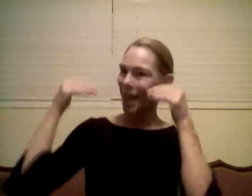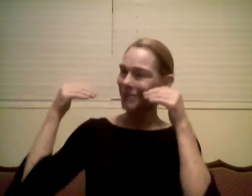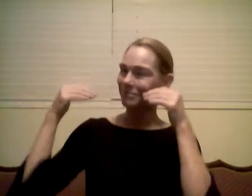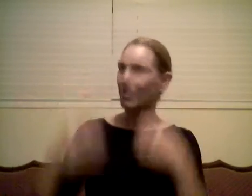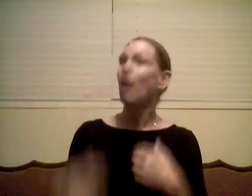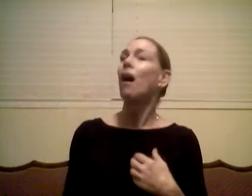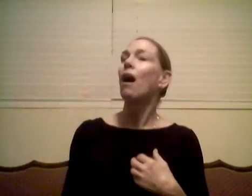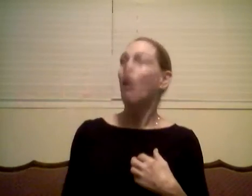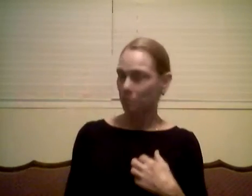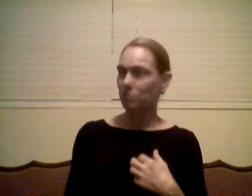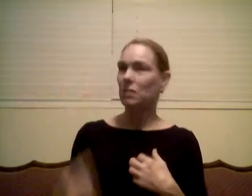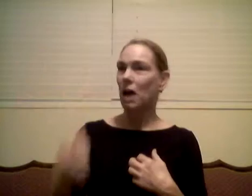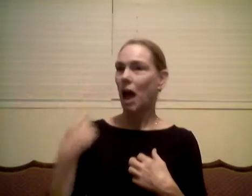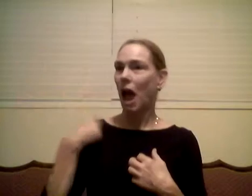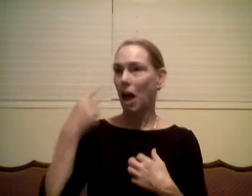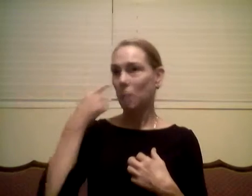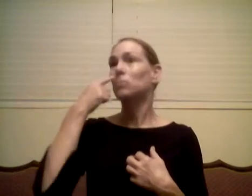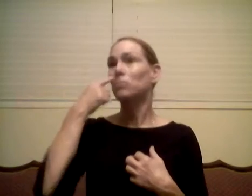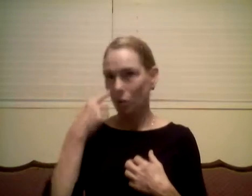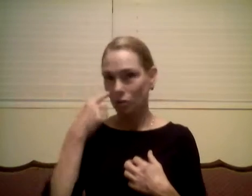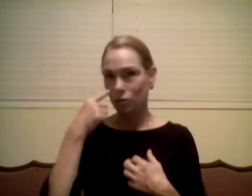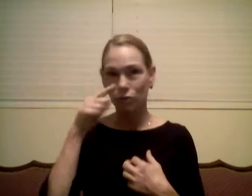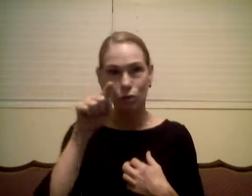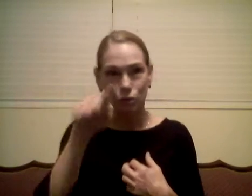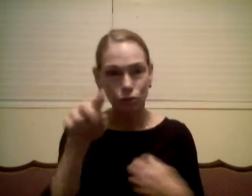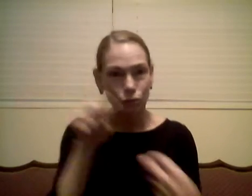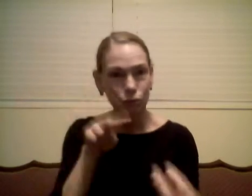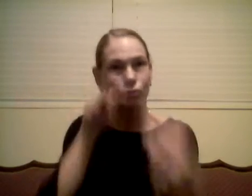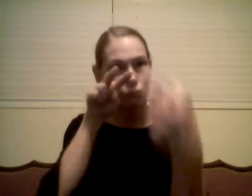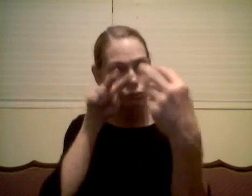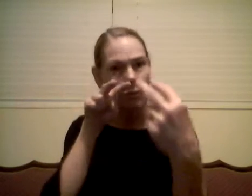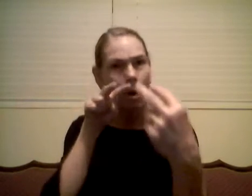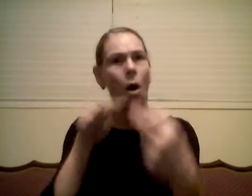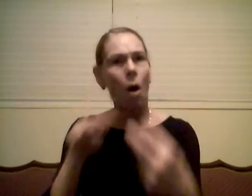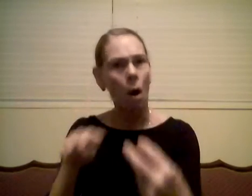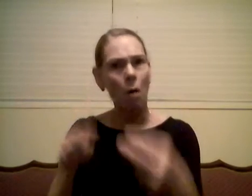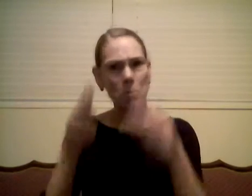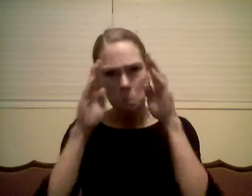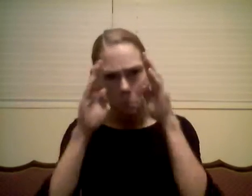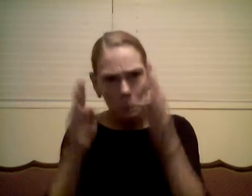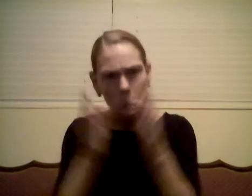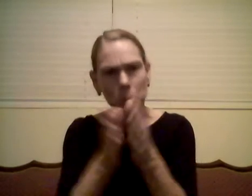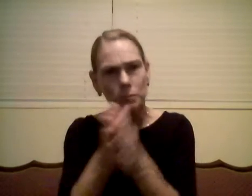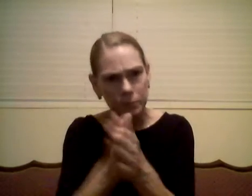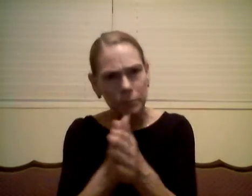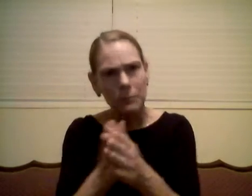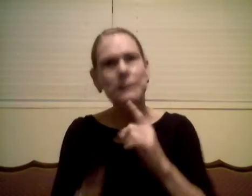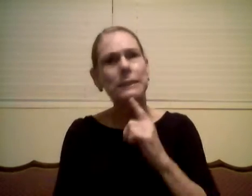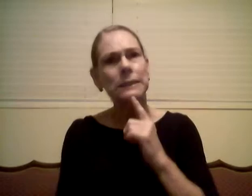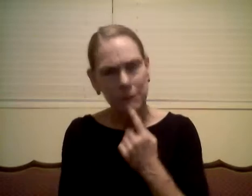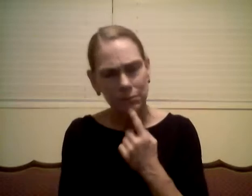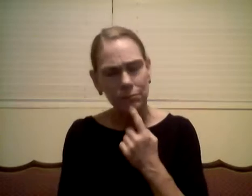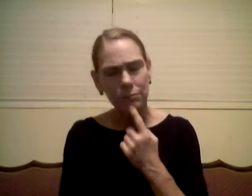focus on you. You mean business. You're allowing me to now start to get to know you. And we can move through this whole